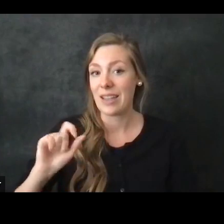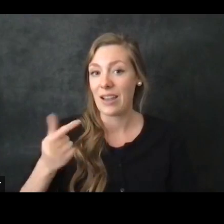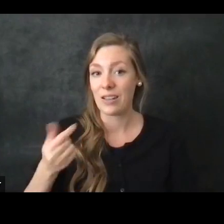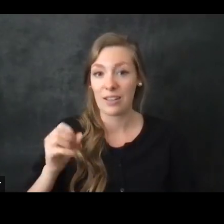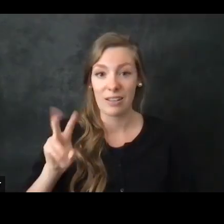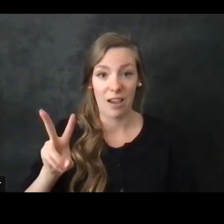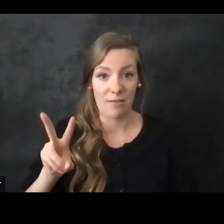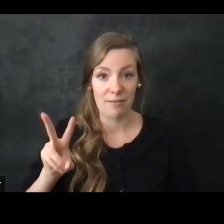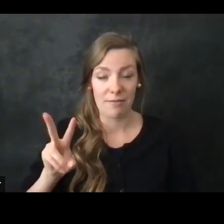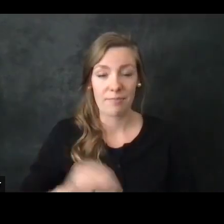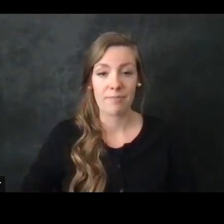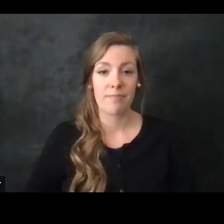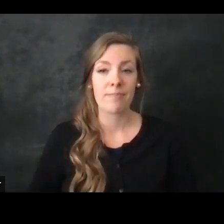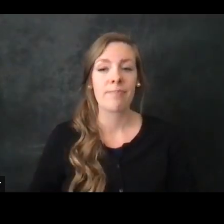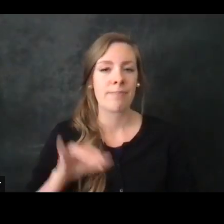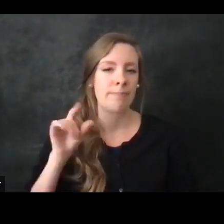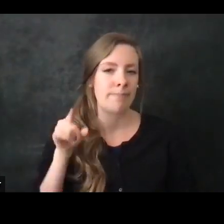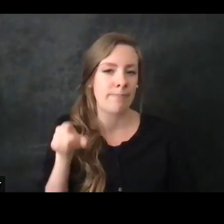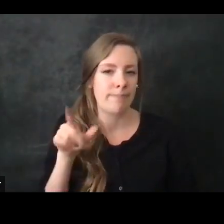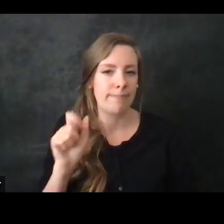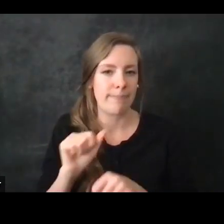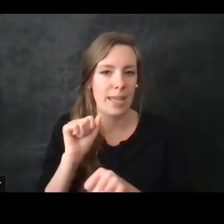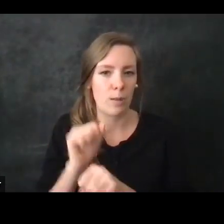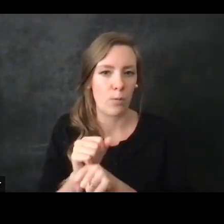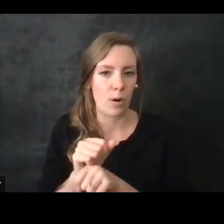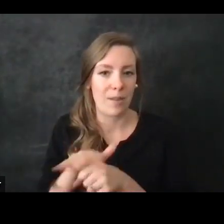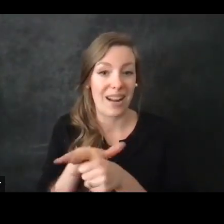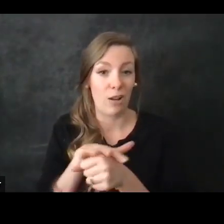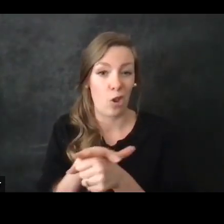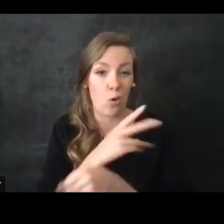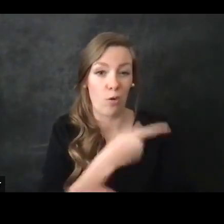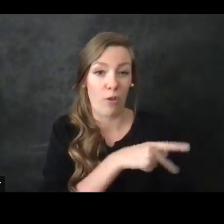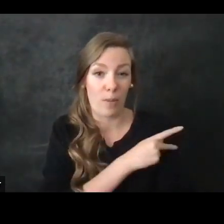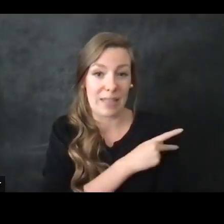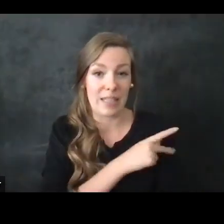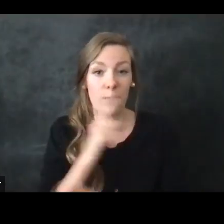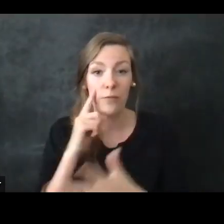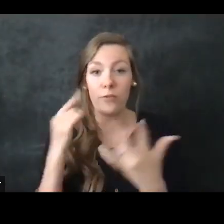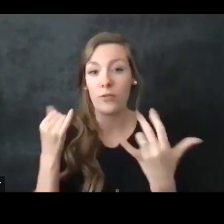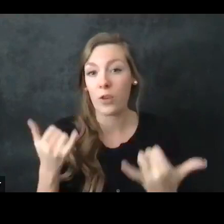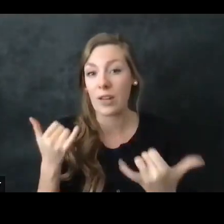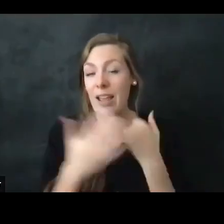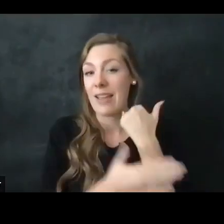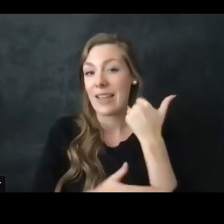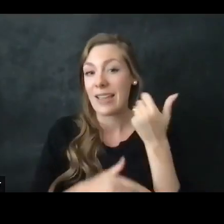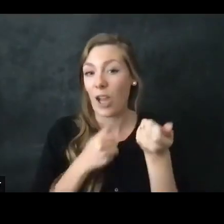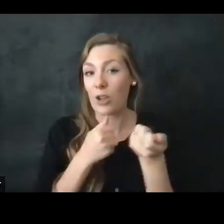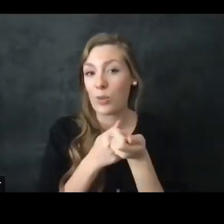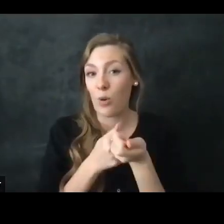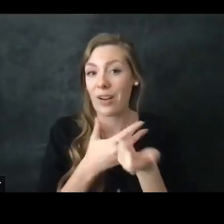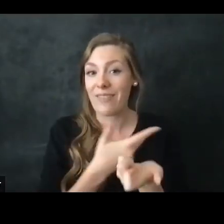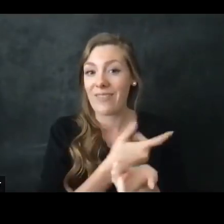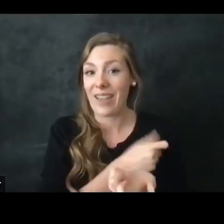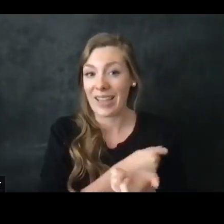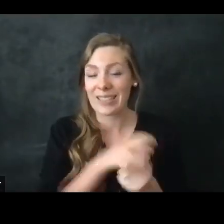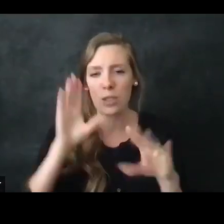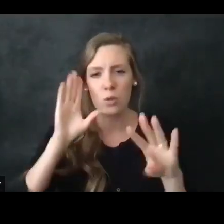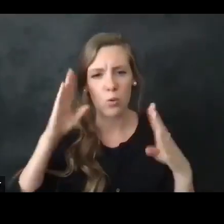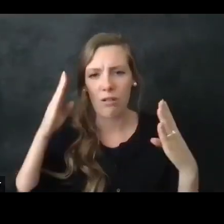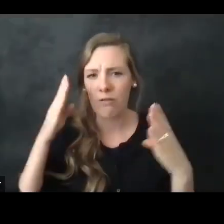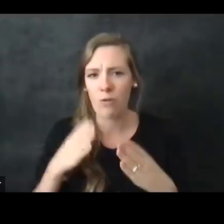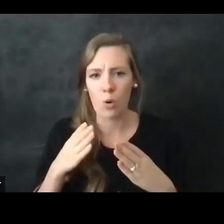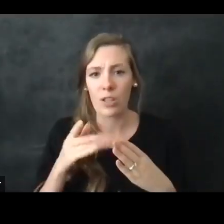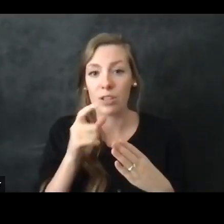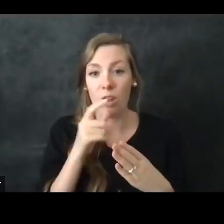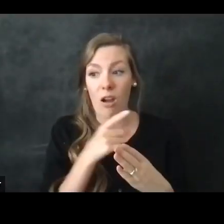myturn.ca.gov to make an appointment at a local pharmacy. For now, county-supported vaccine sites will continue to focus on those who have